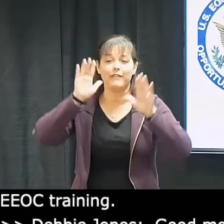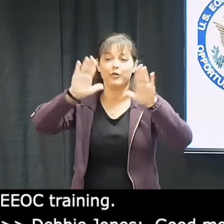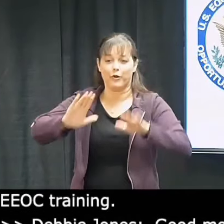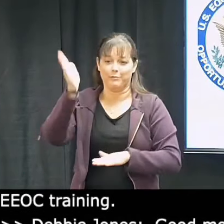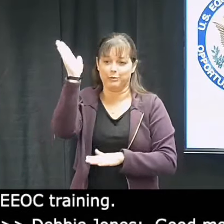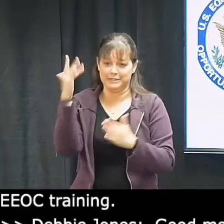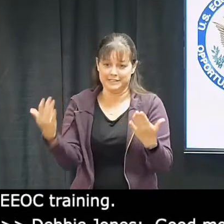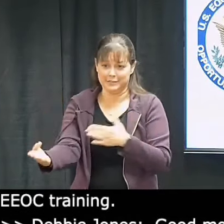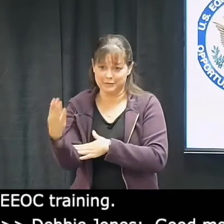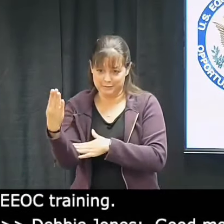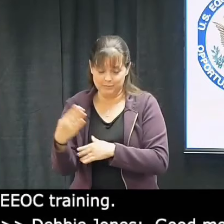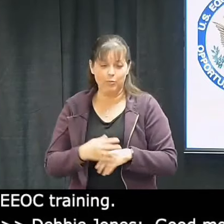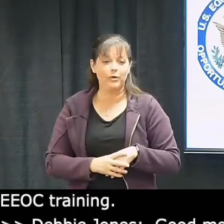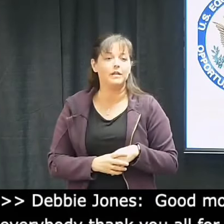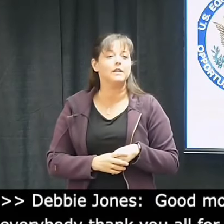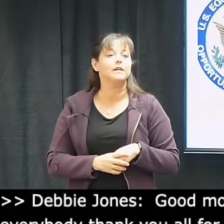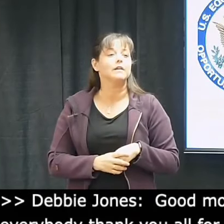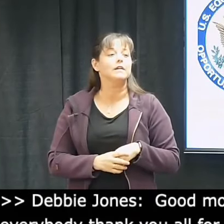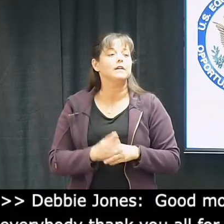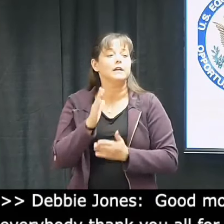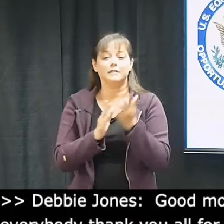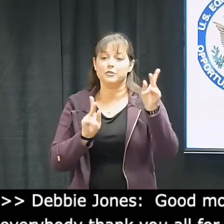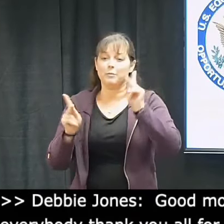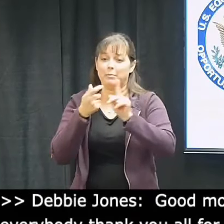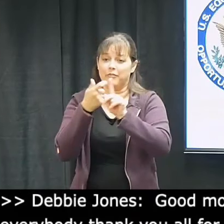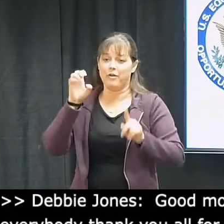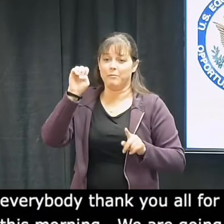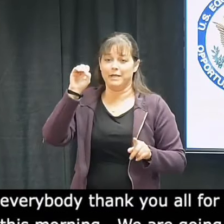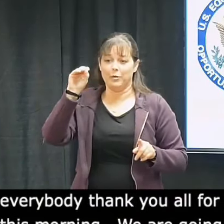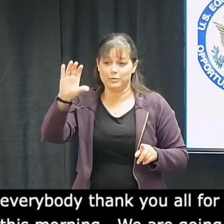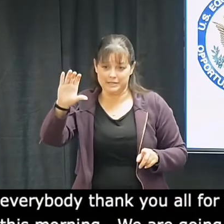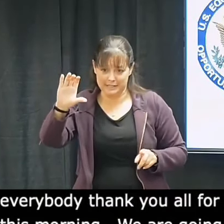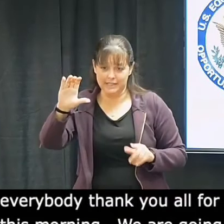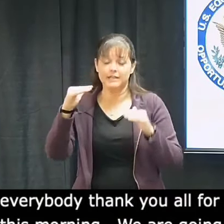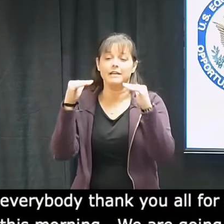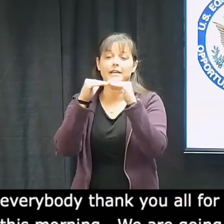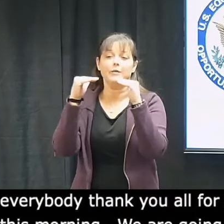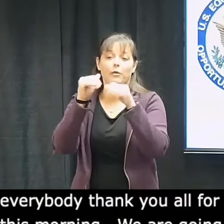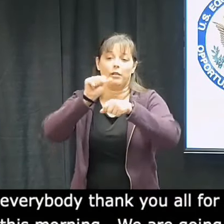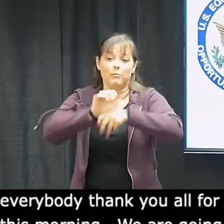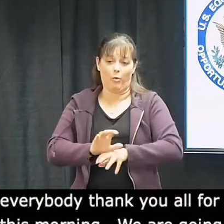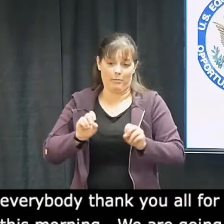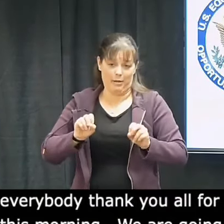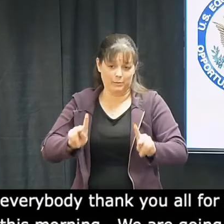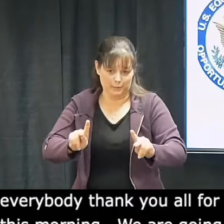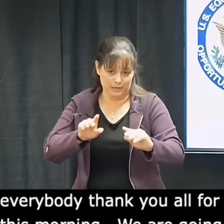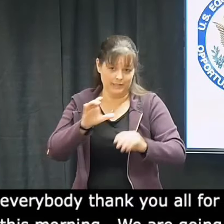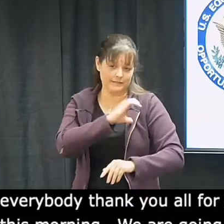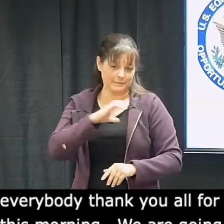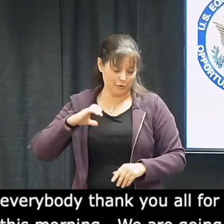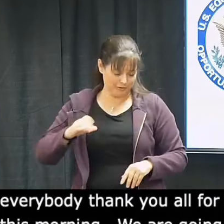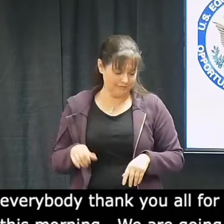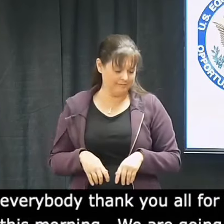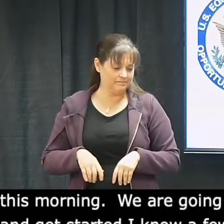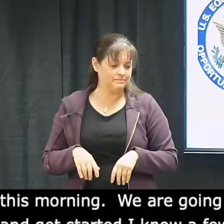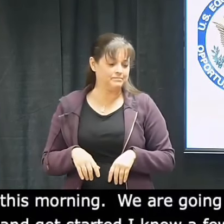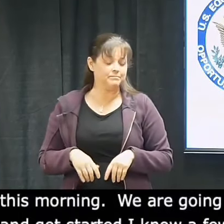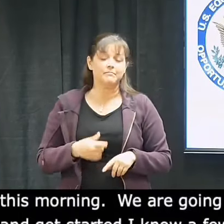morning. Some folks from the EEOC, the Equal Employment Opportunities Commission, have come out to join us